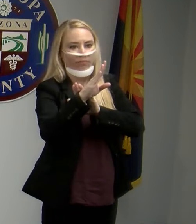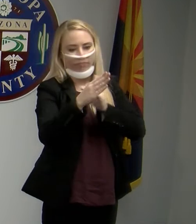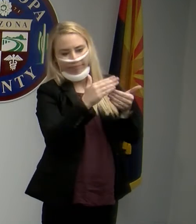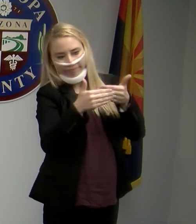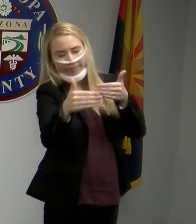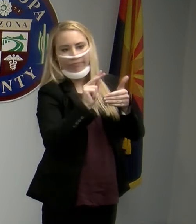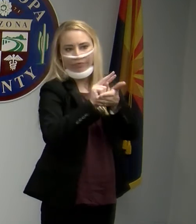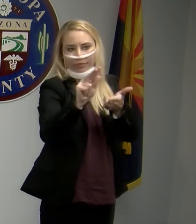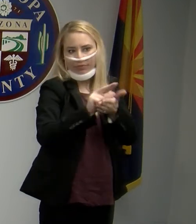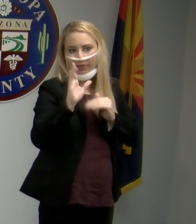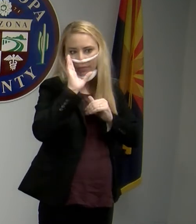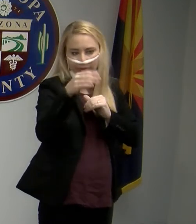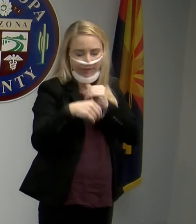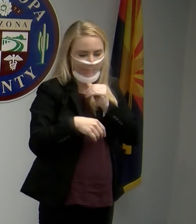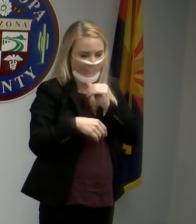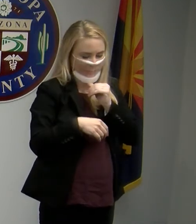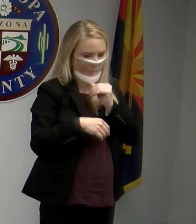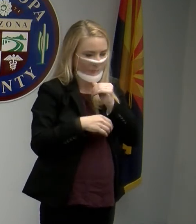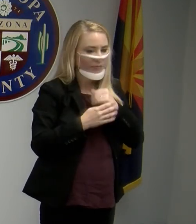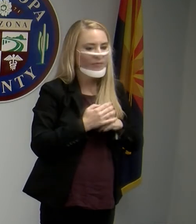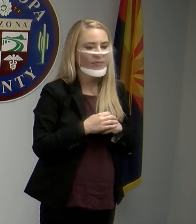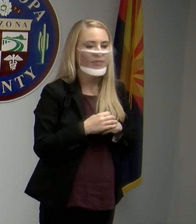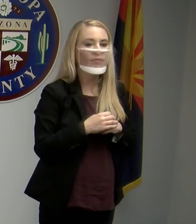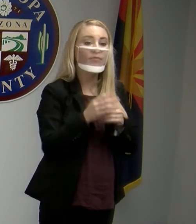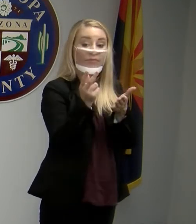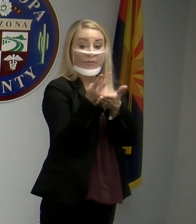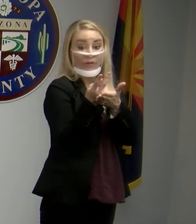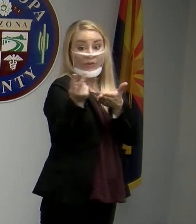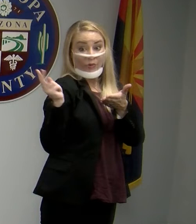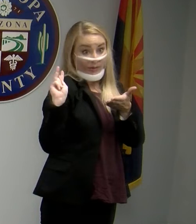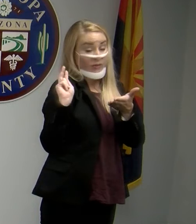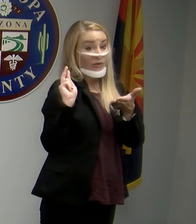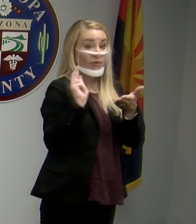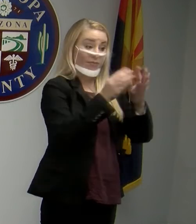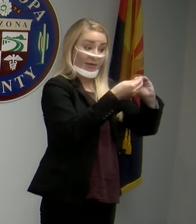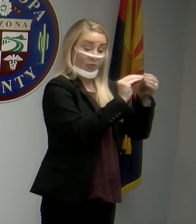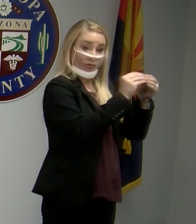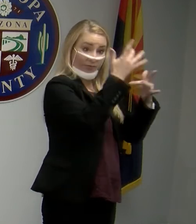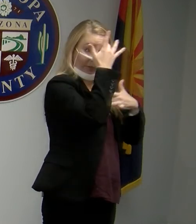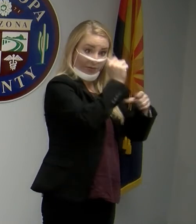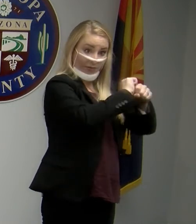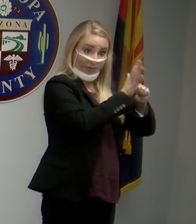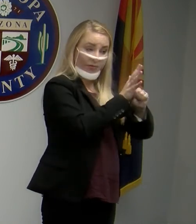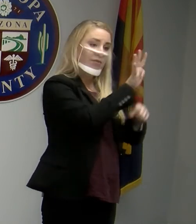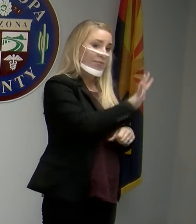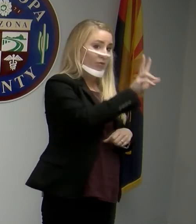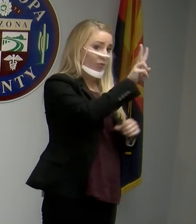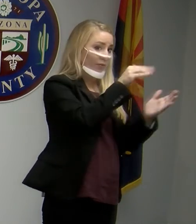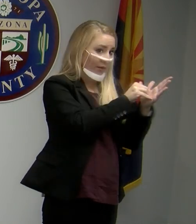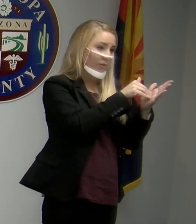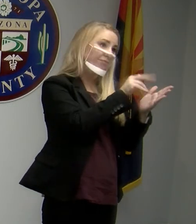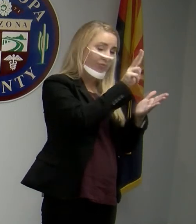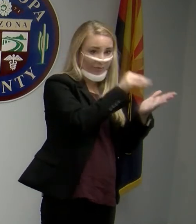we know that a couple of weeks ago that our cases were averaging just over 3,000 a day. Luckily, for the